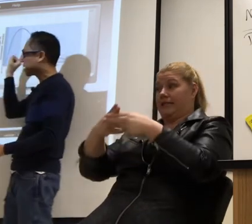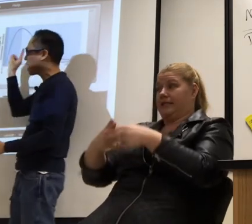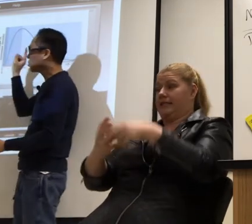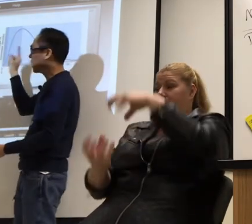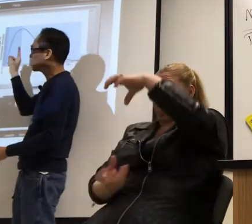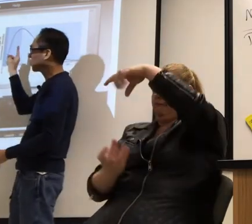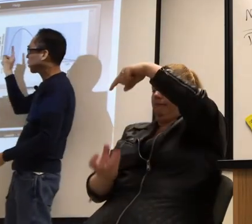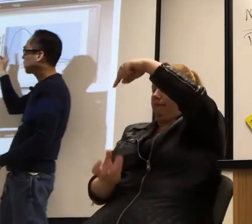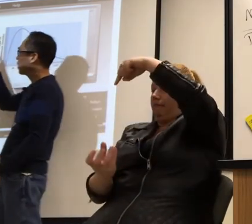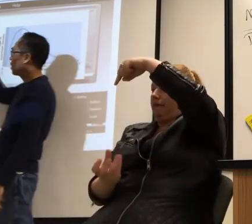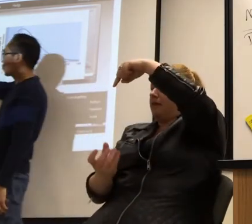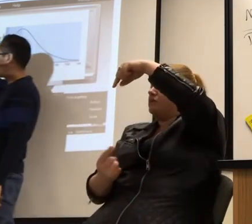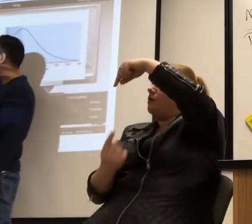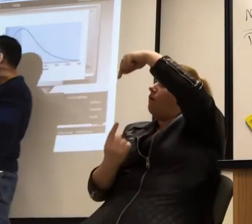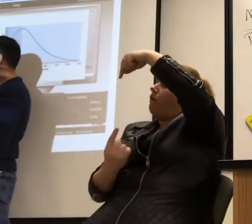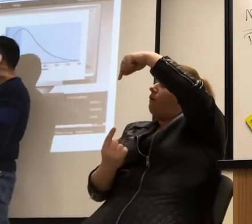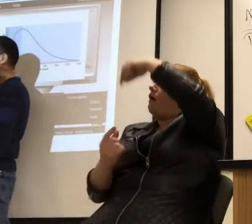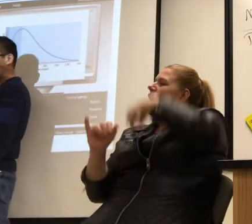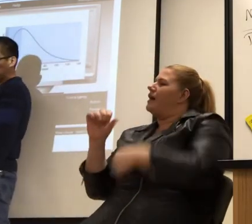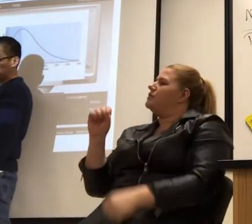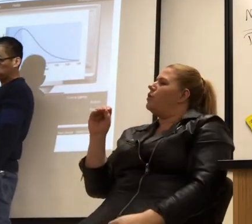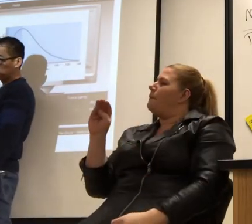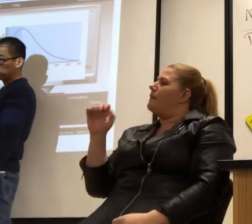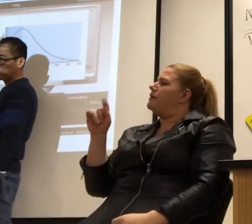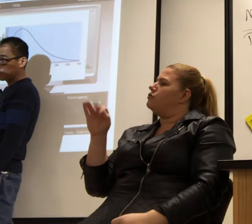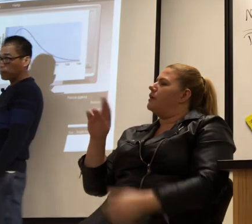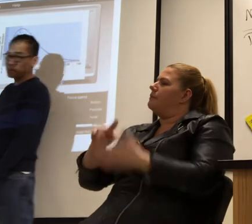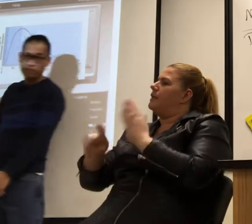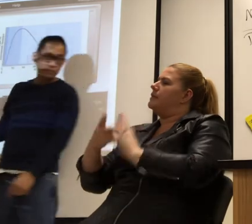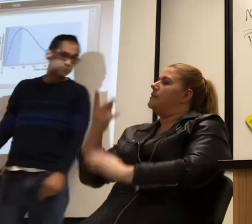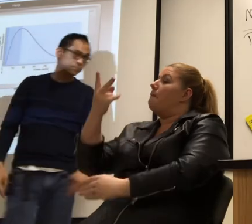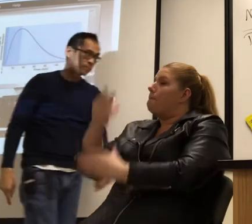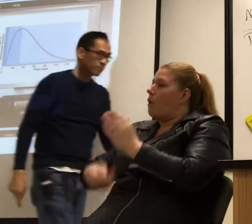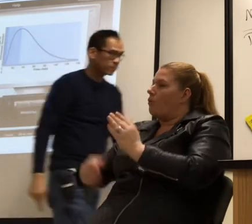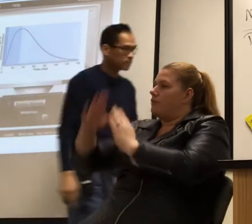But this is an isometric prep where both ends are anchored.